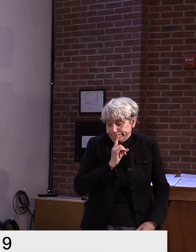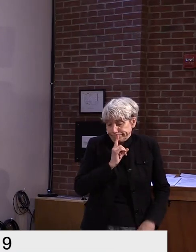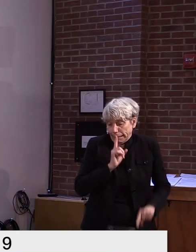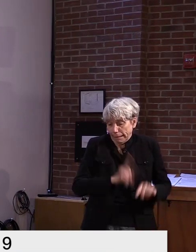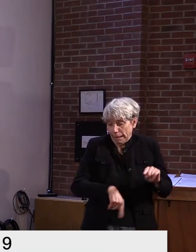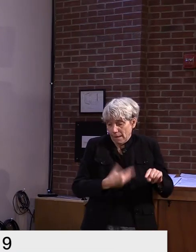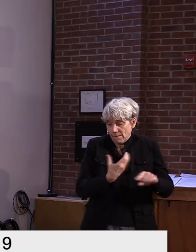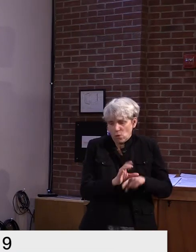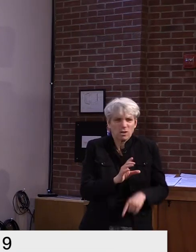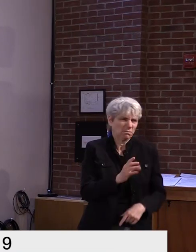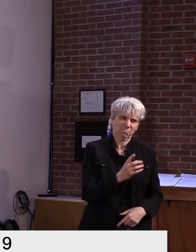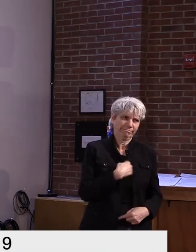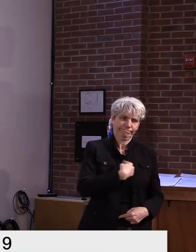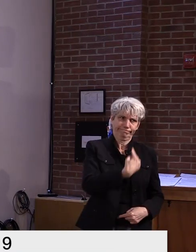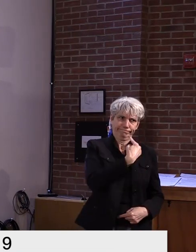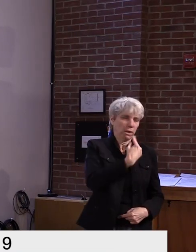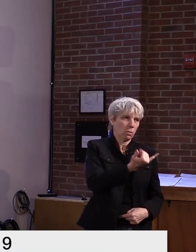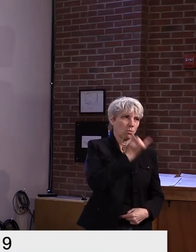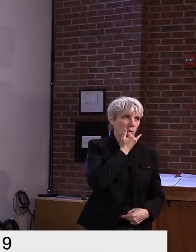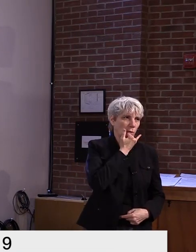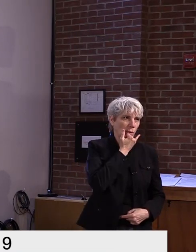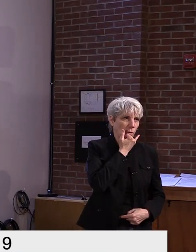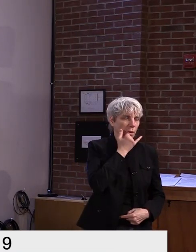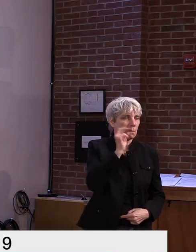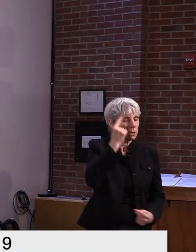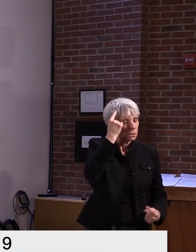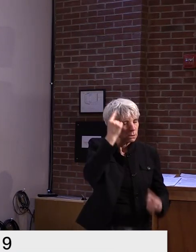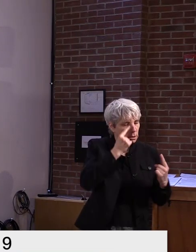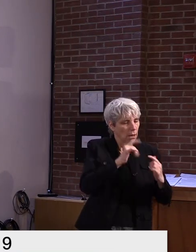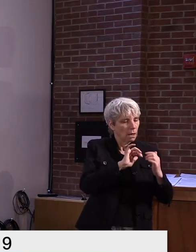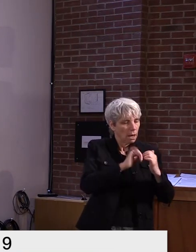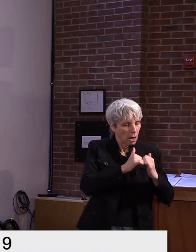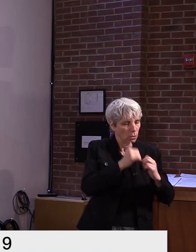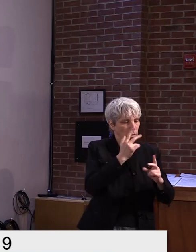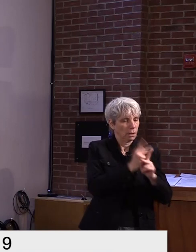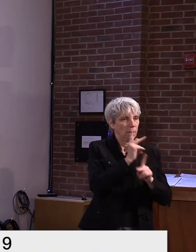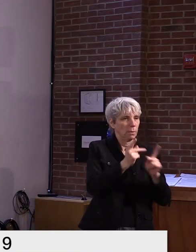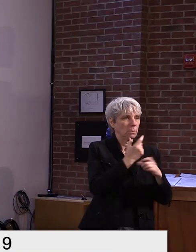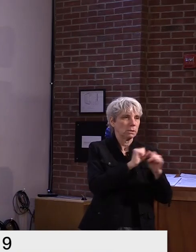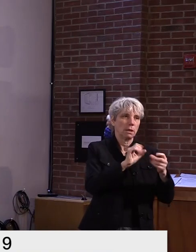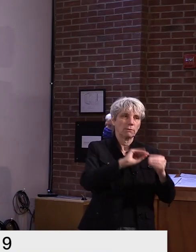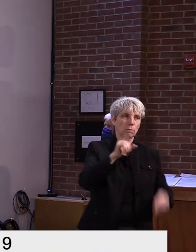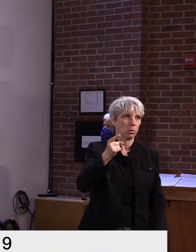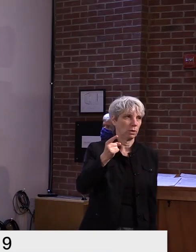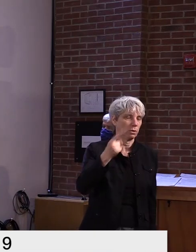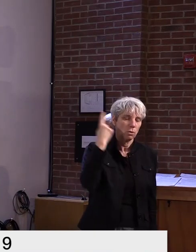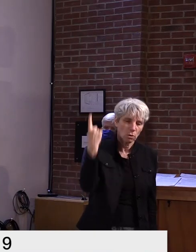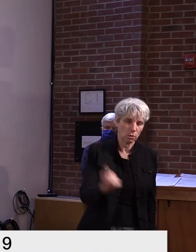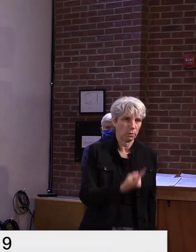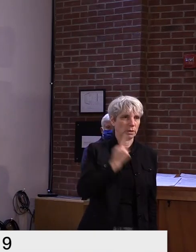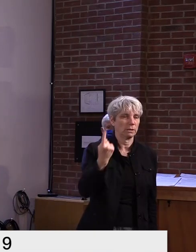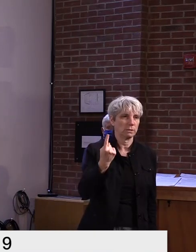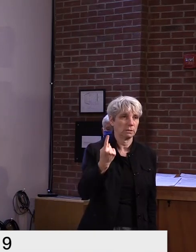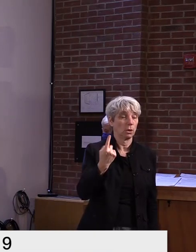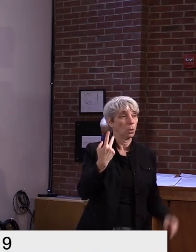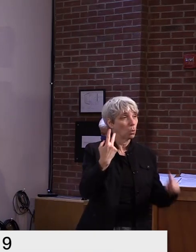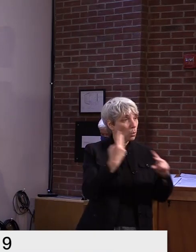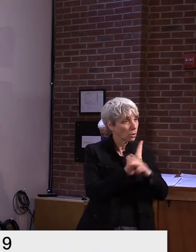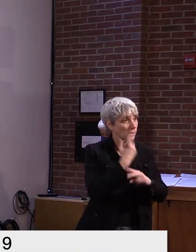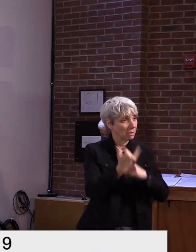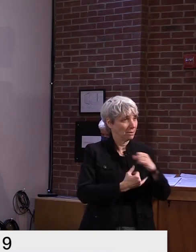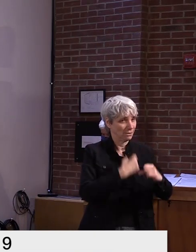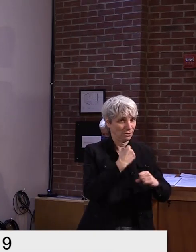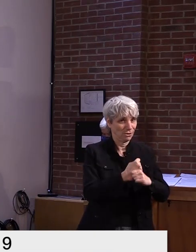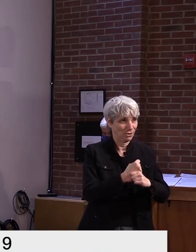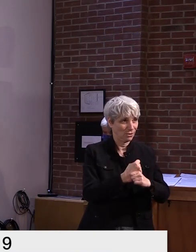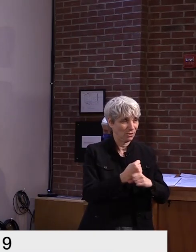well as the weaknesses of every potential public health intervention. And that, of course, is especially true this year, as